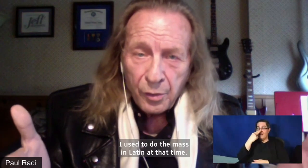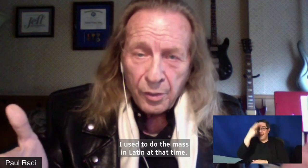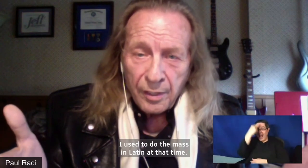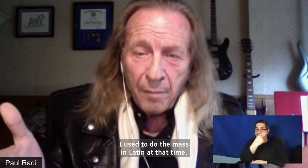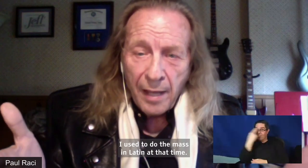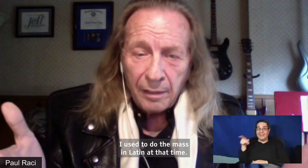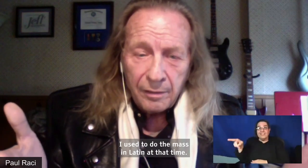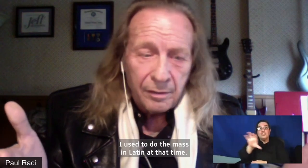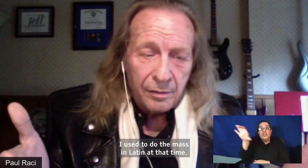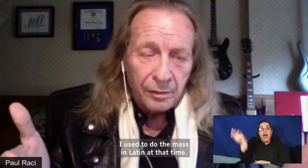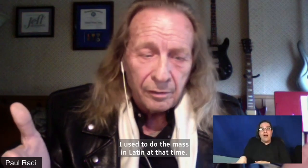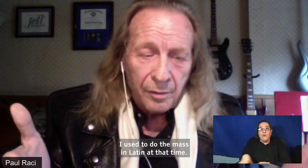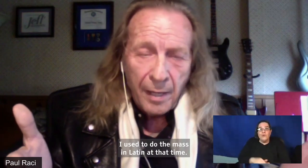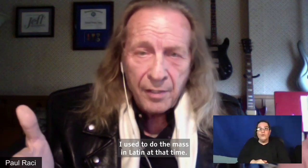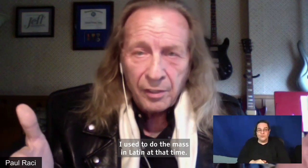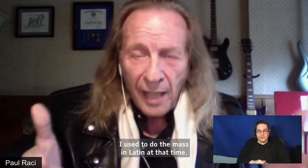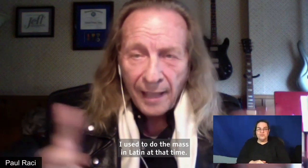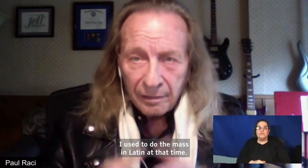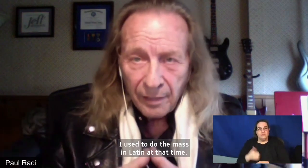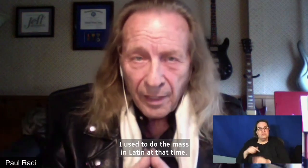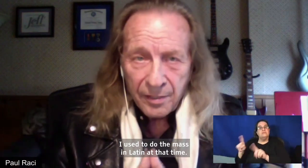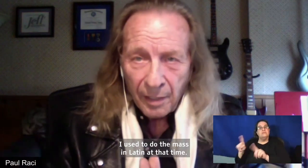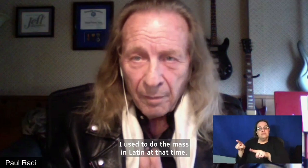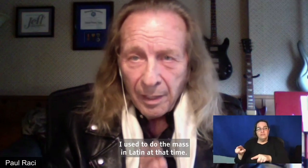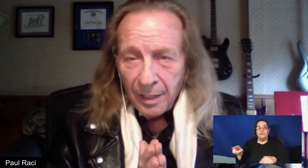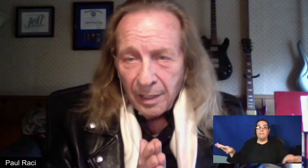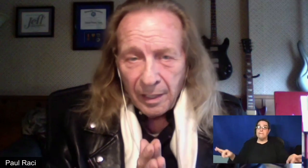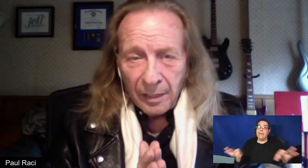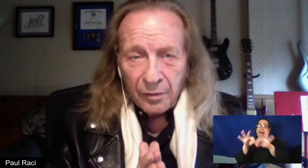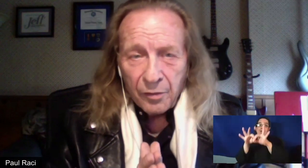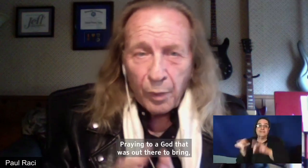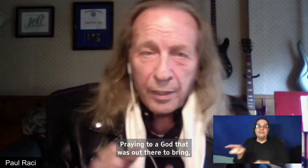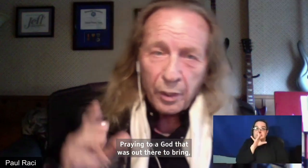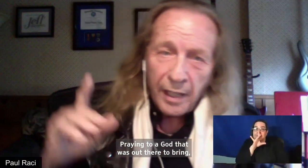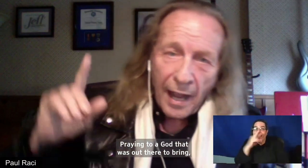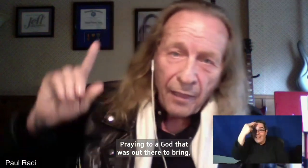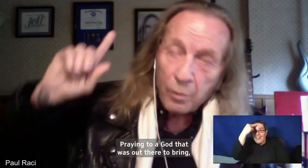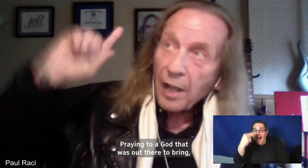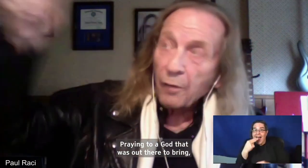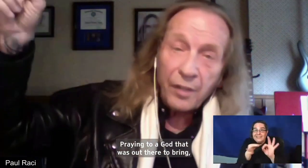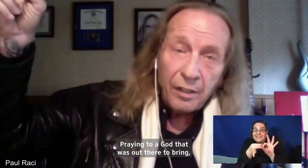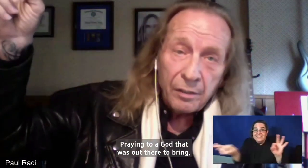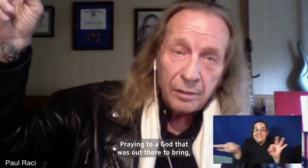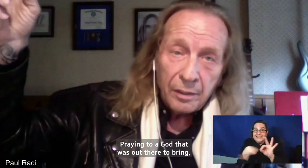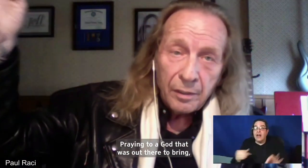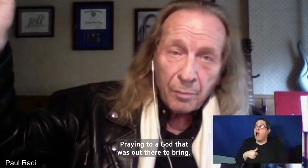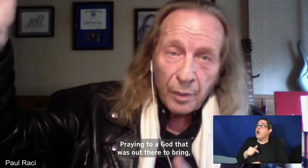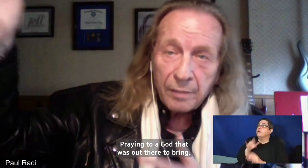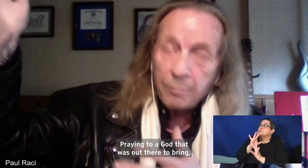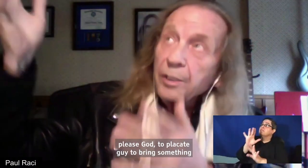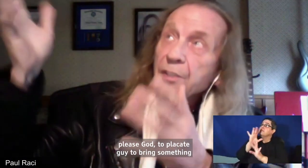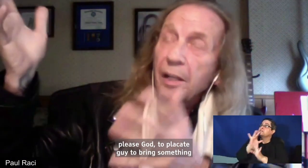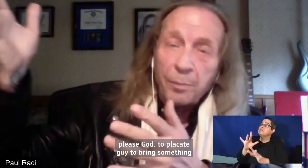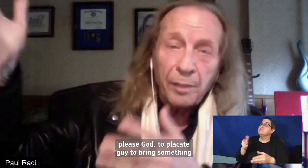I used to do the mass in Latin at that time, praying to a God that was out there to